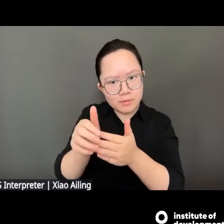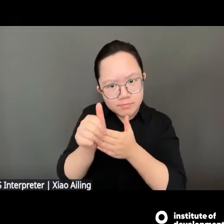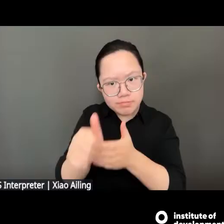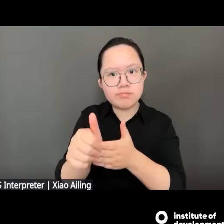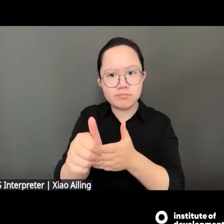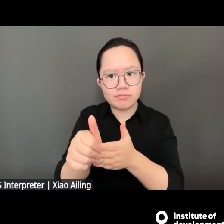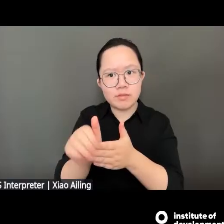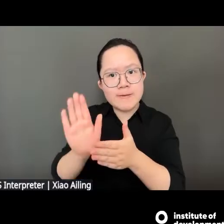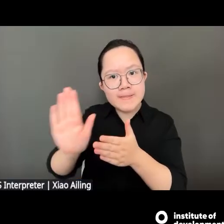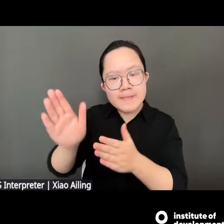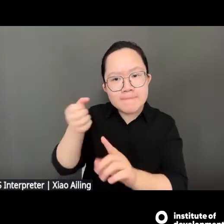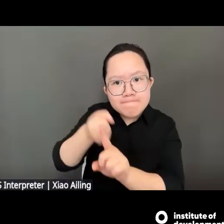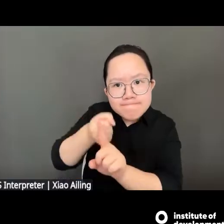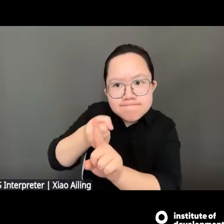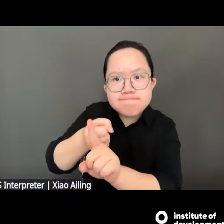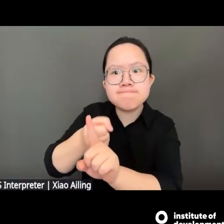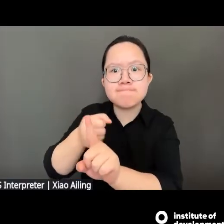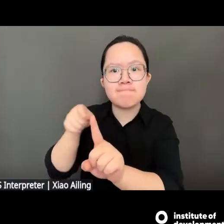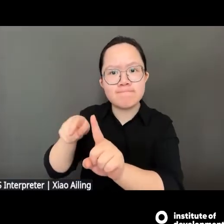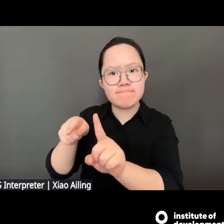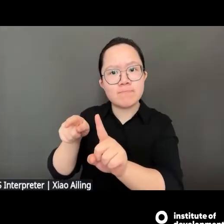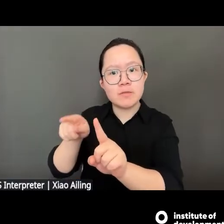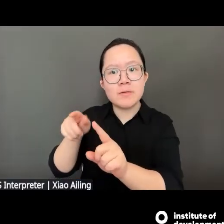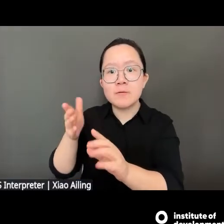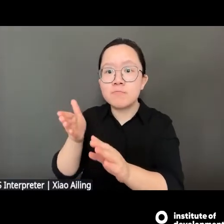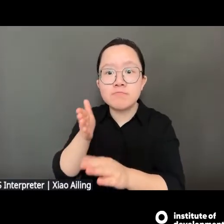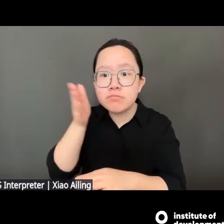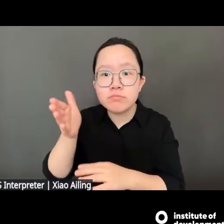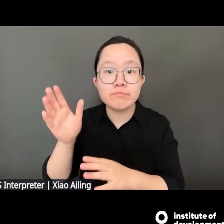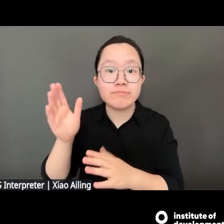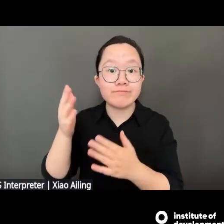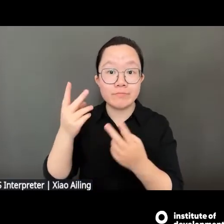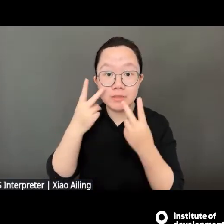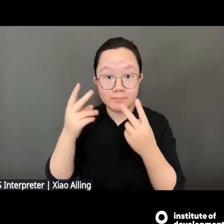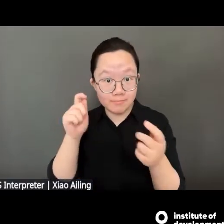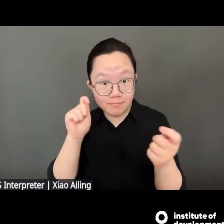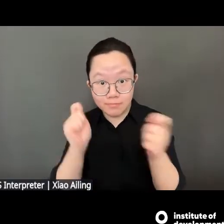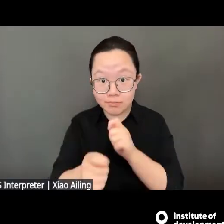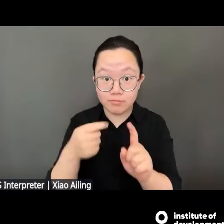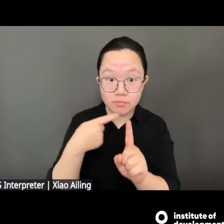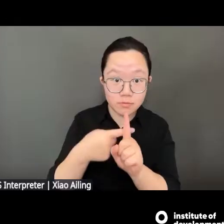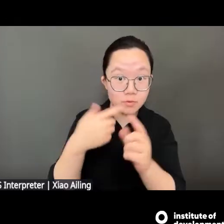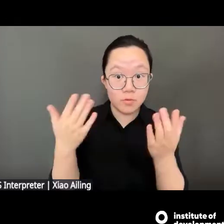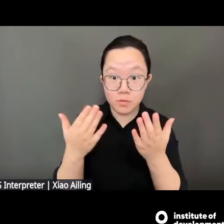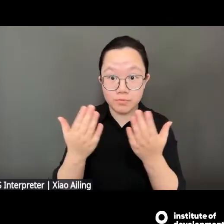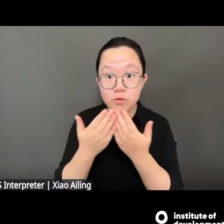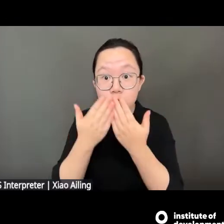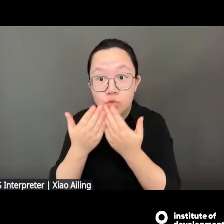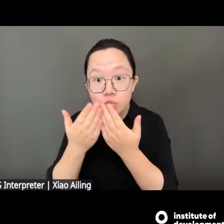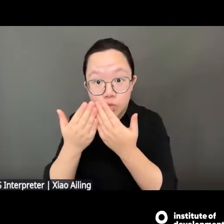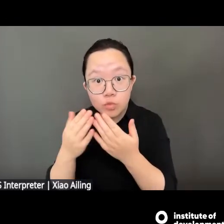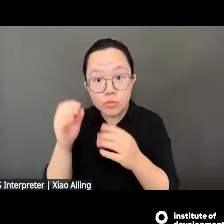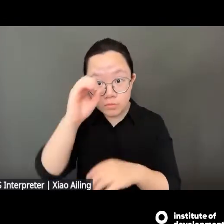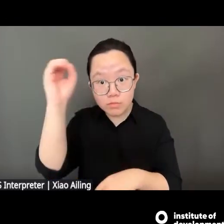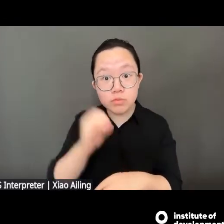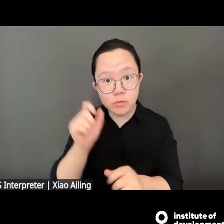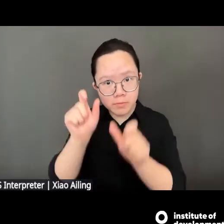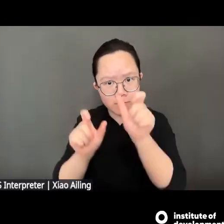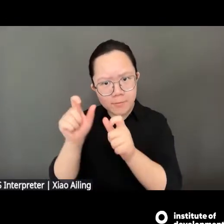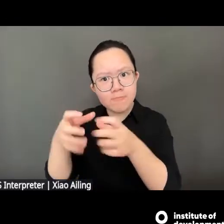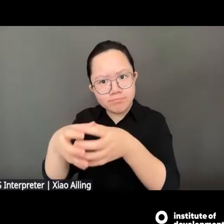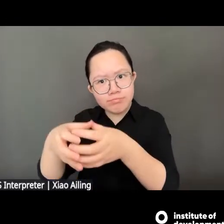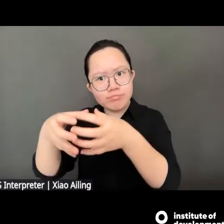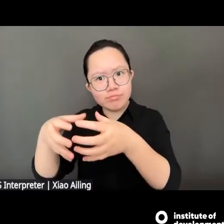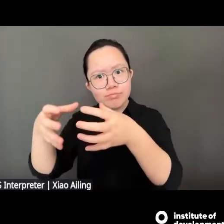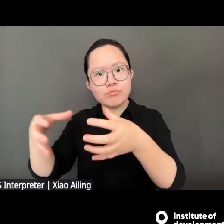municipalities in Nepal, shows what genuine partnership looks like. The impact of the programme is both broad